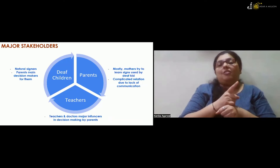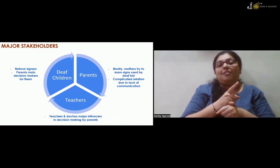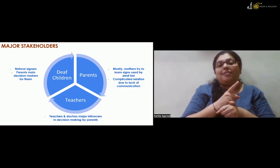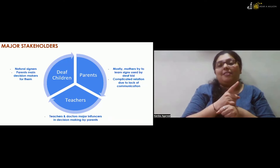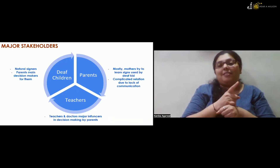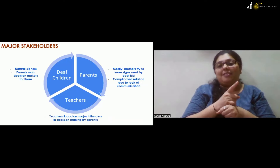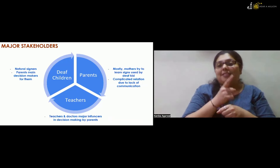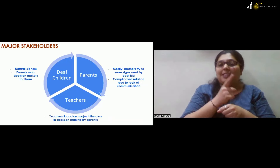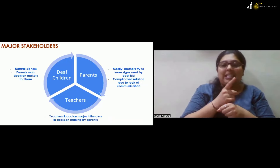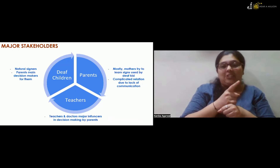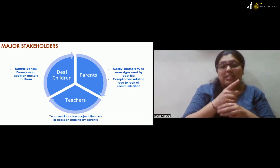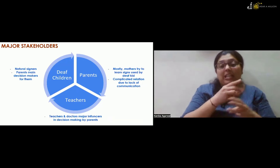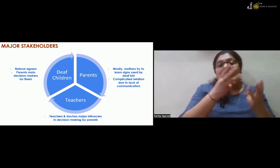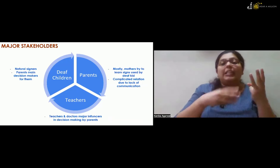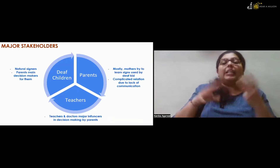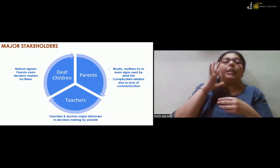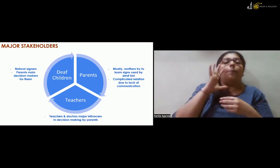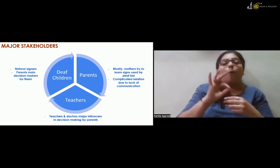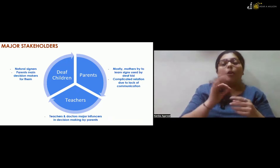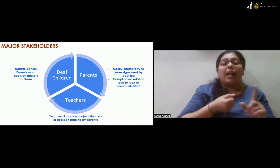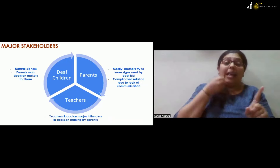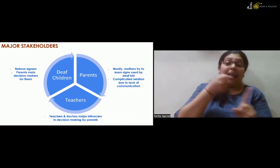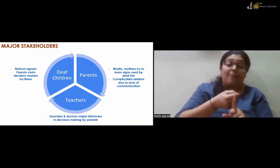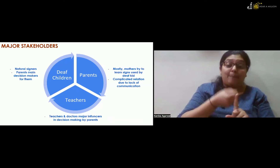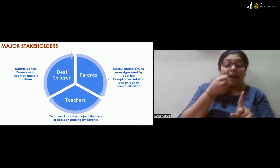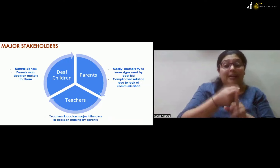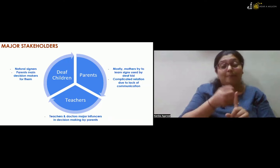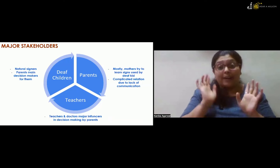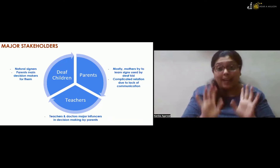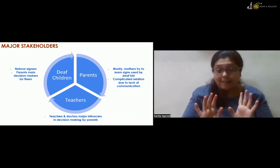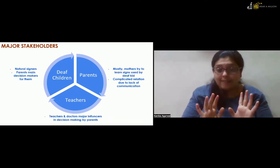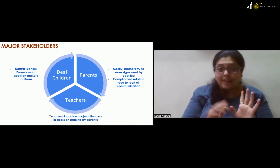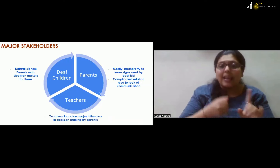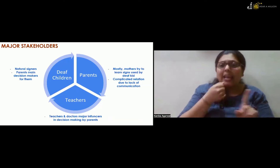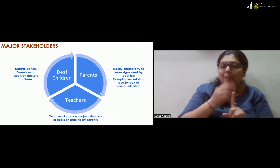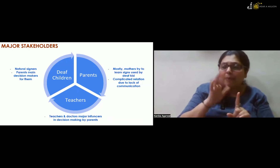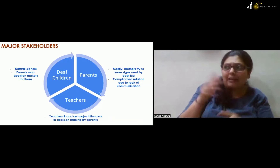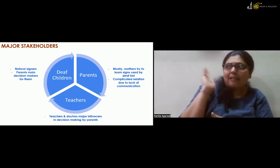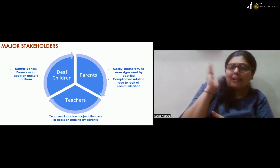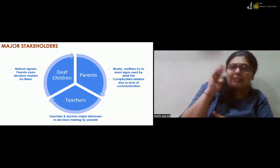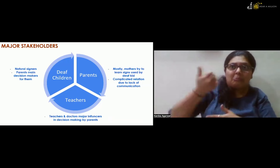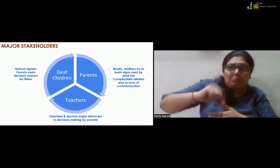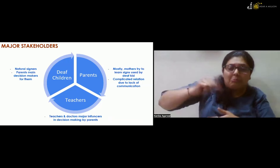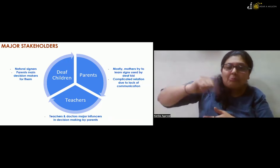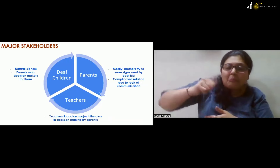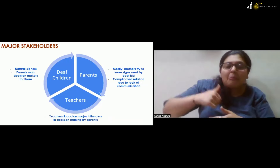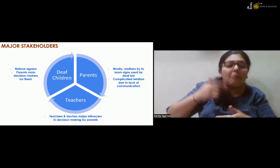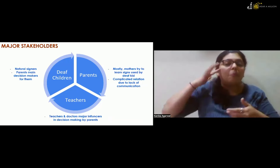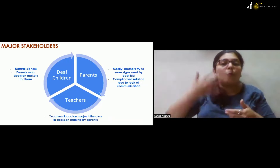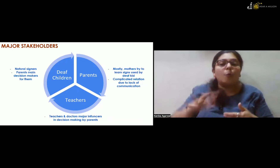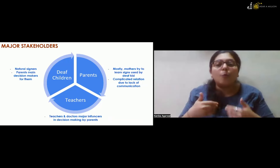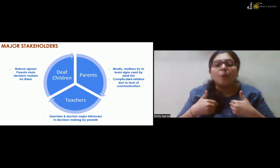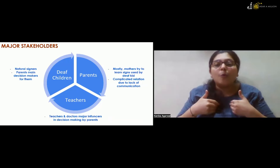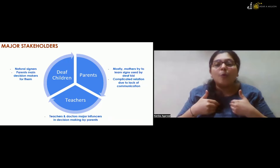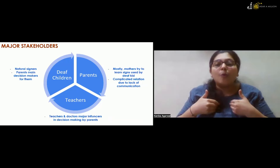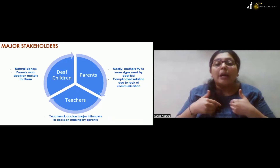these deaf children, and teachers. These were 3 important stakeholders.